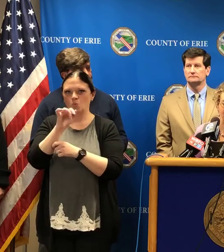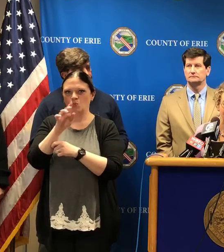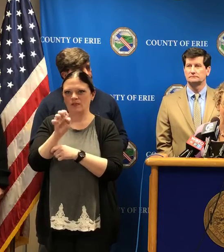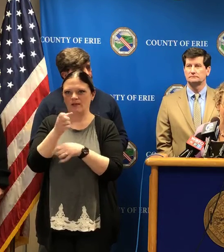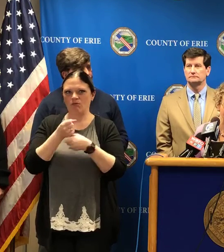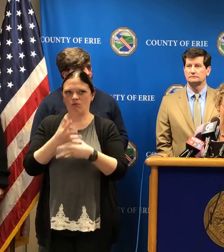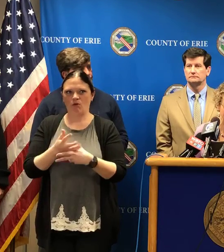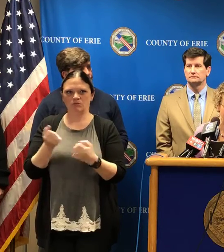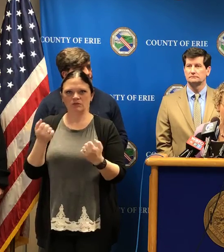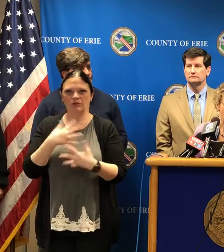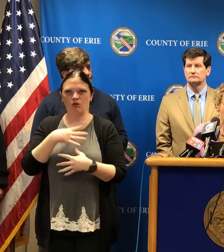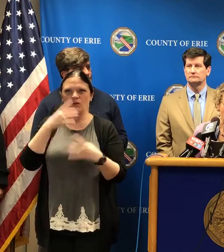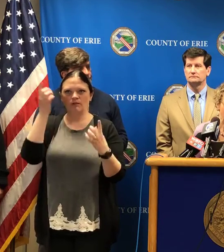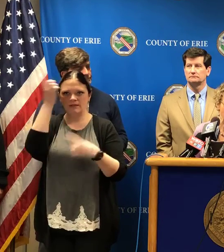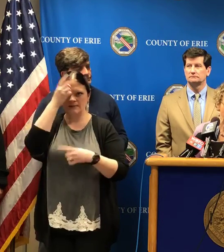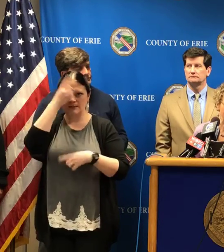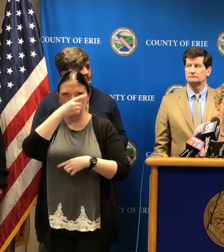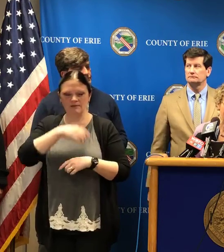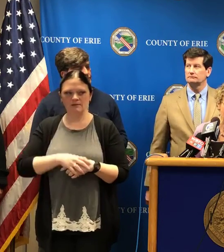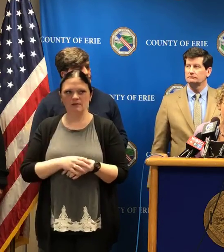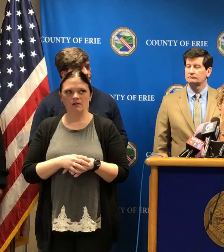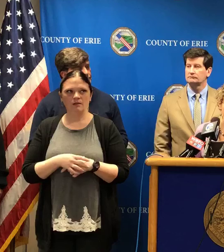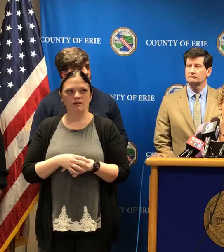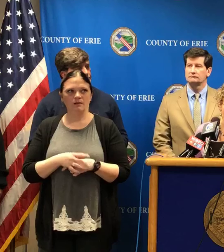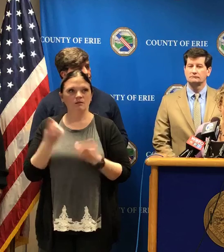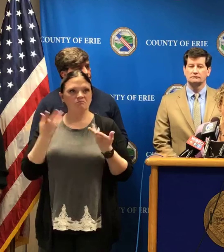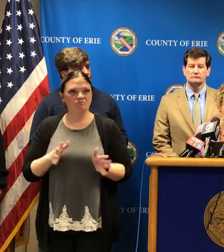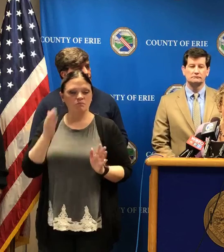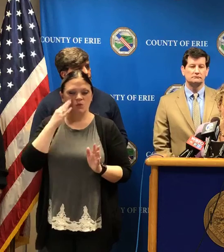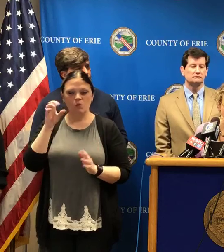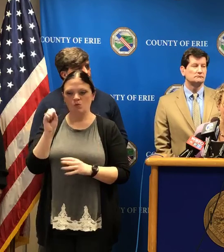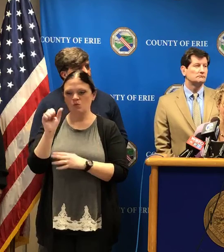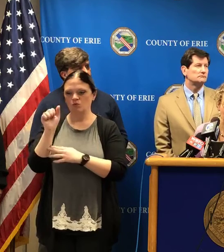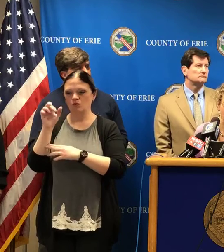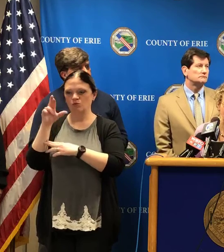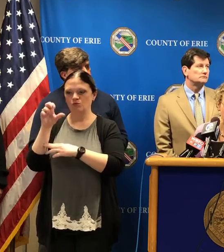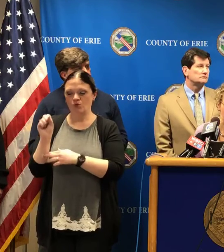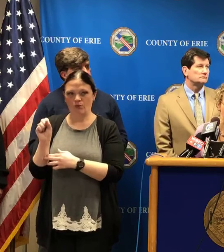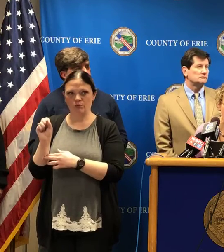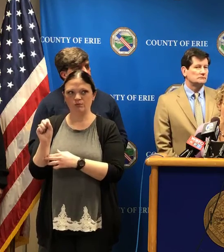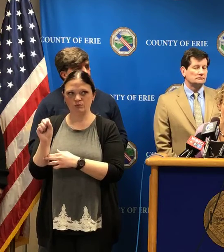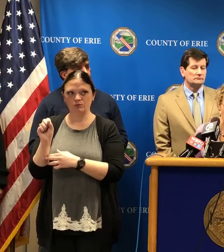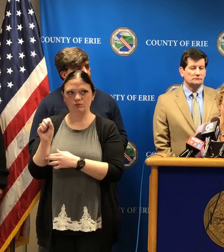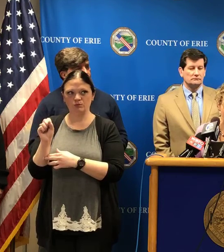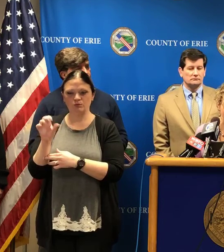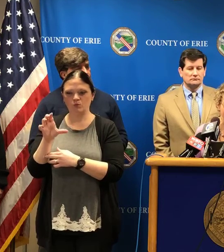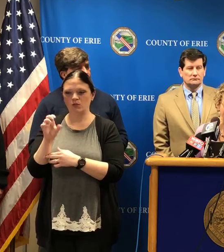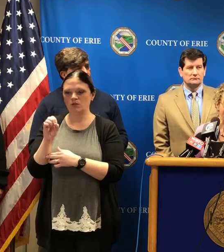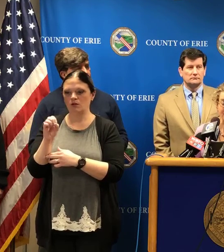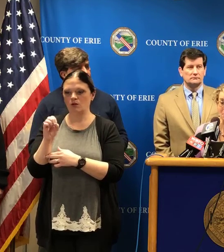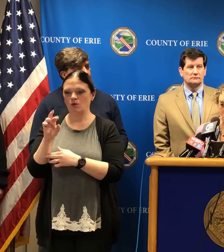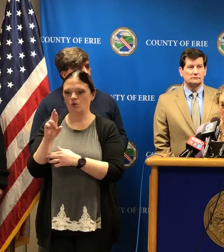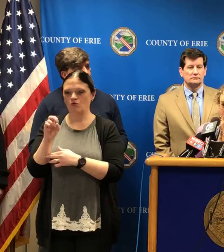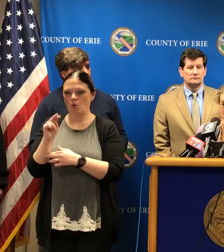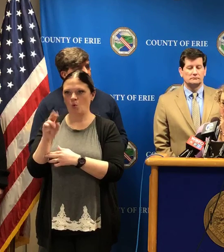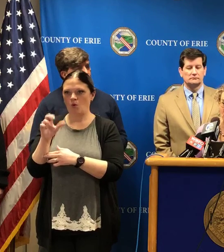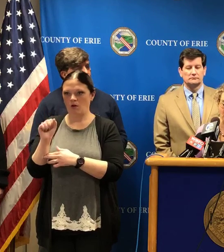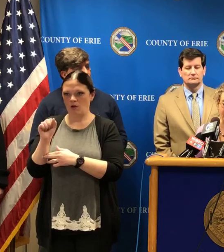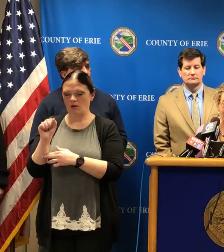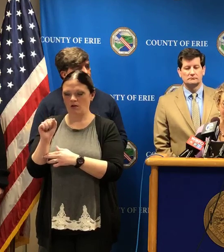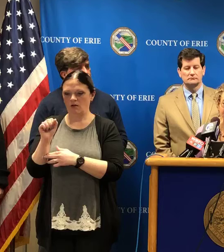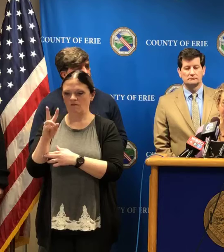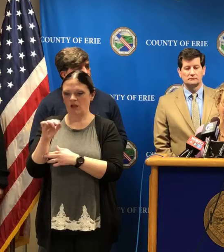scary disease. We know that the SARS was a coronavirus, and the MERS was